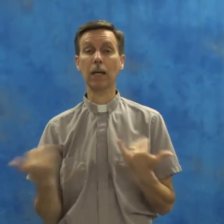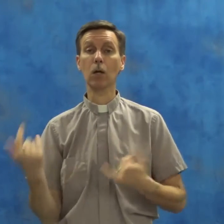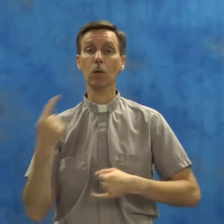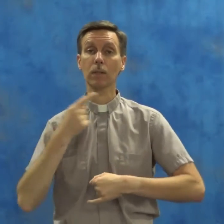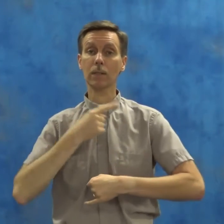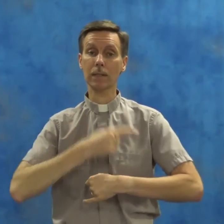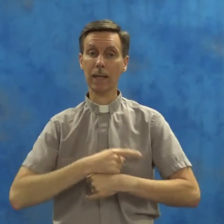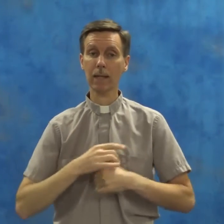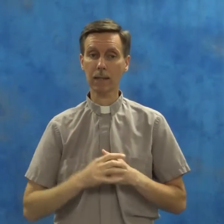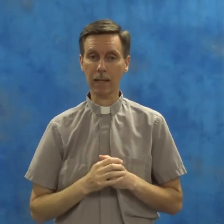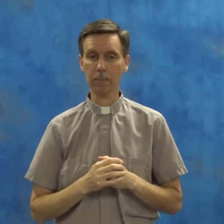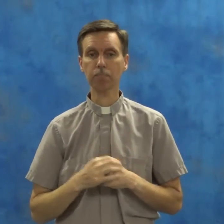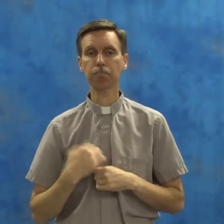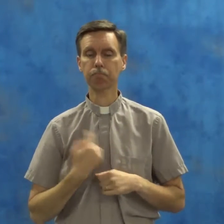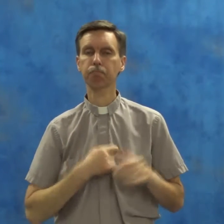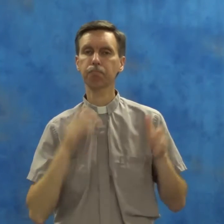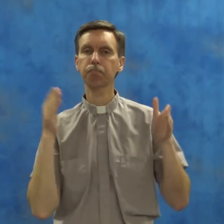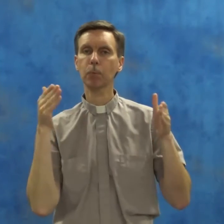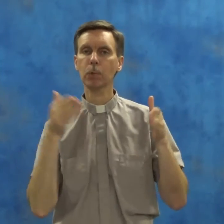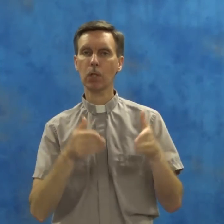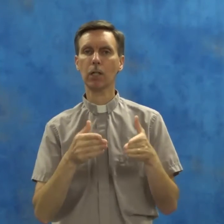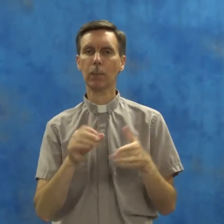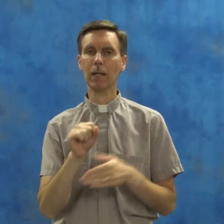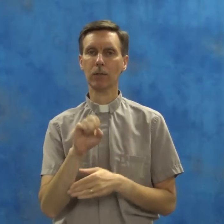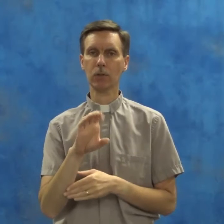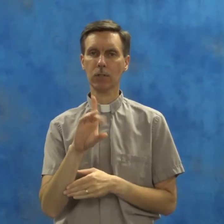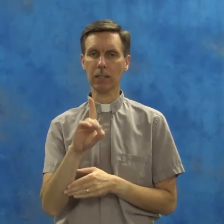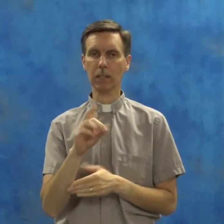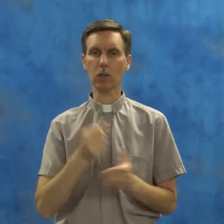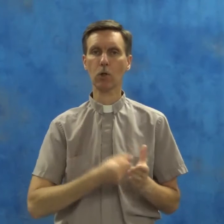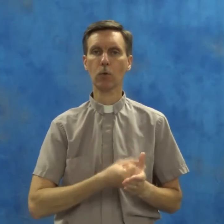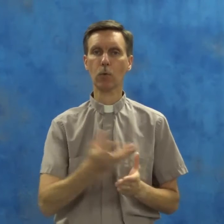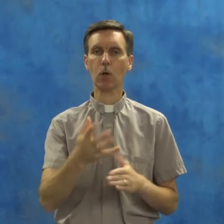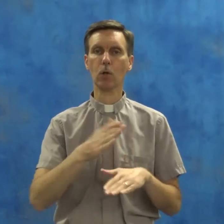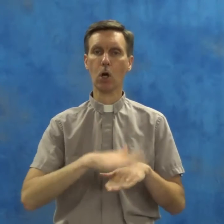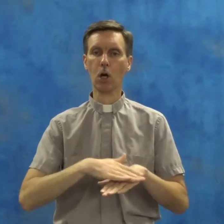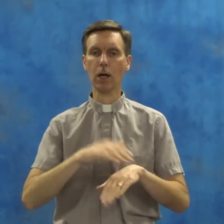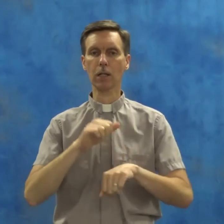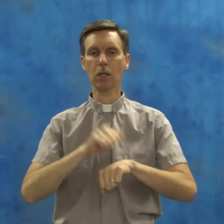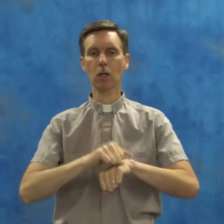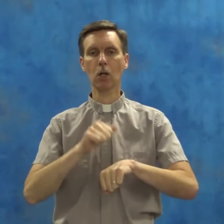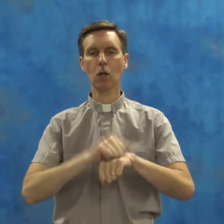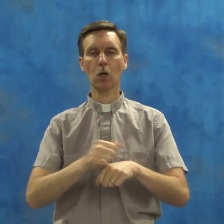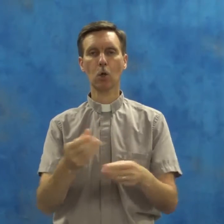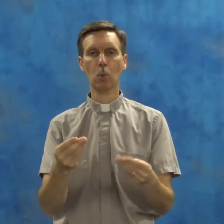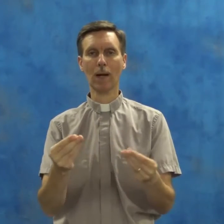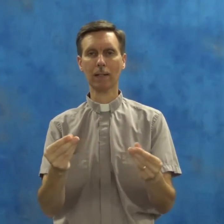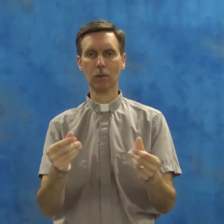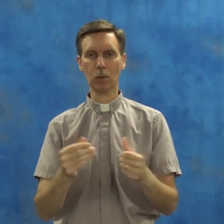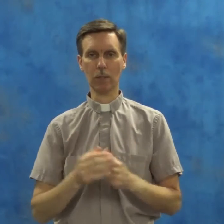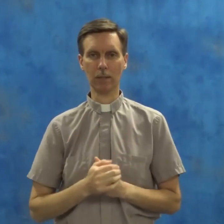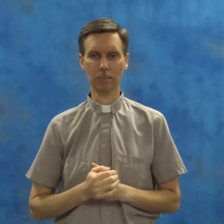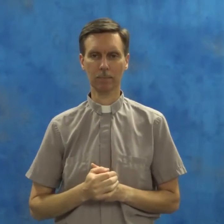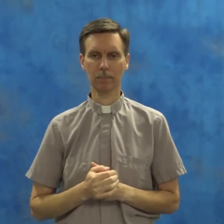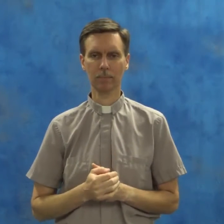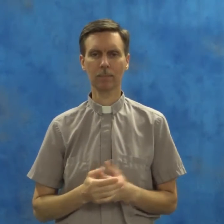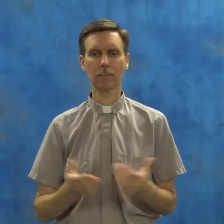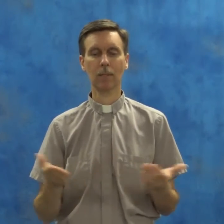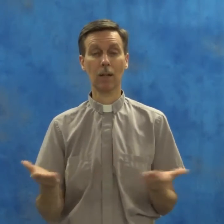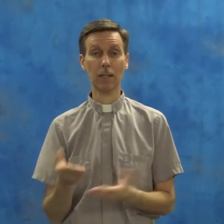Now today then, we talk about the seed thrown on rocky soil. Now